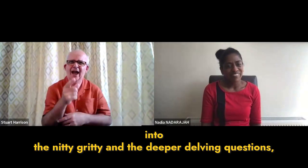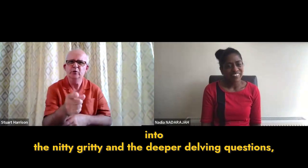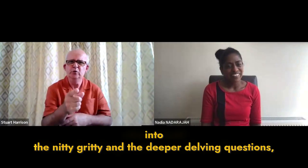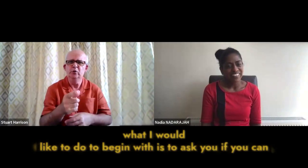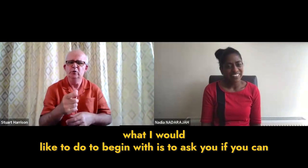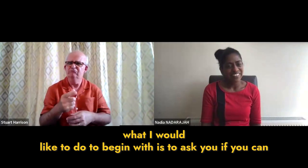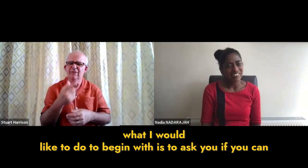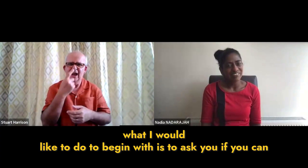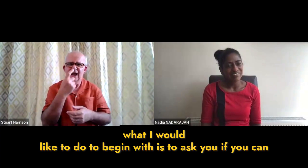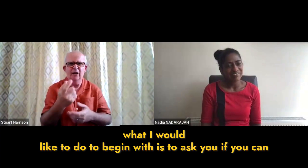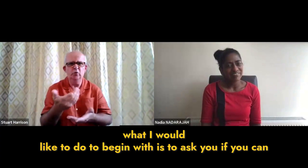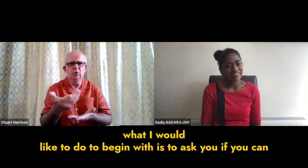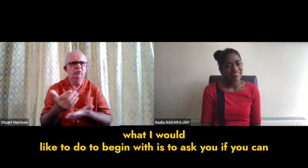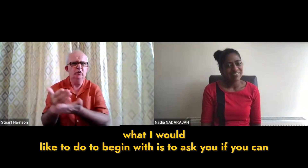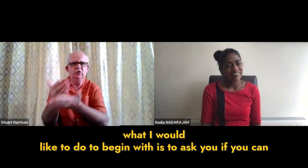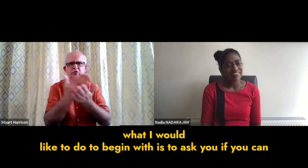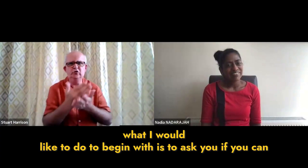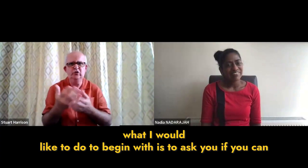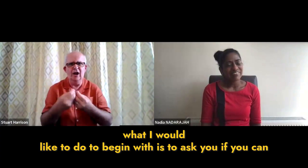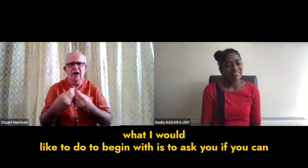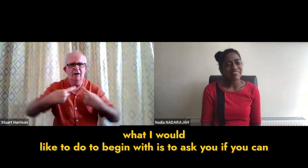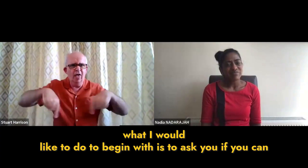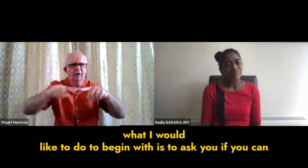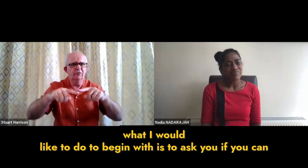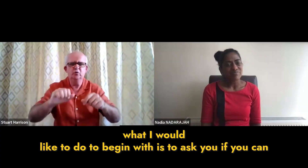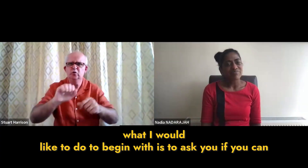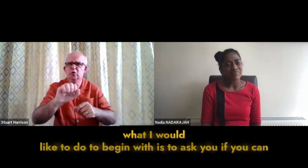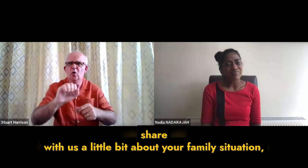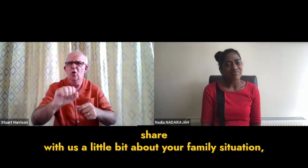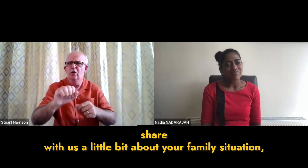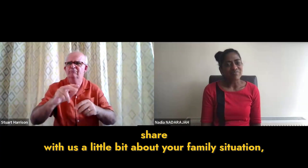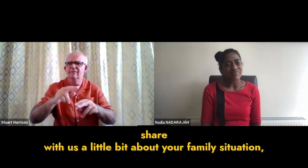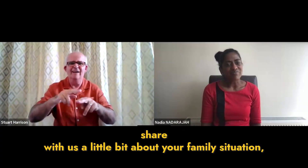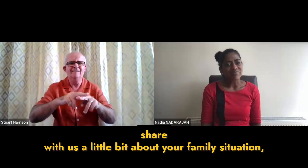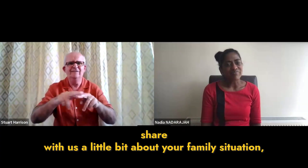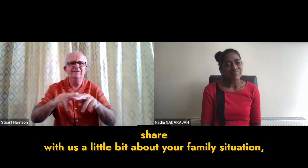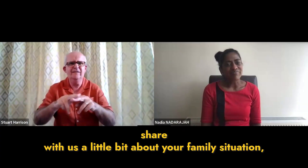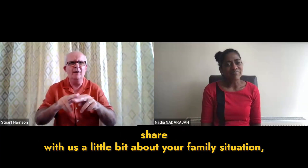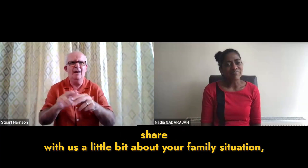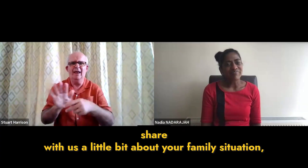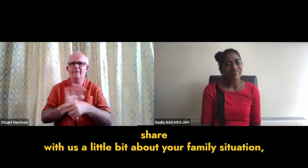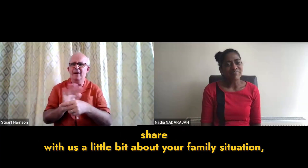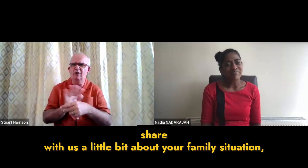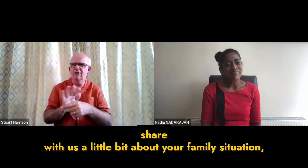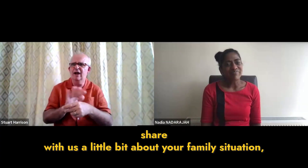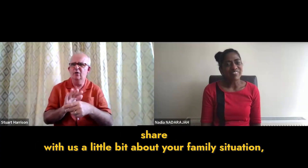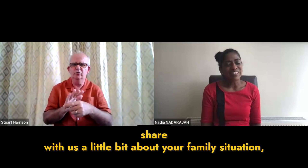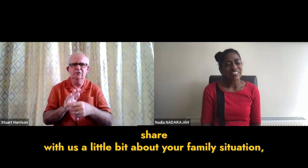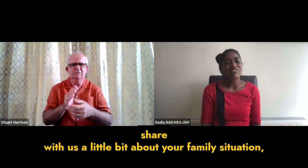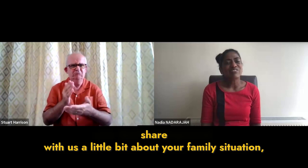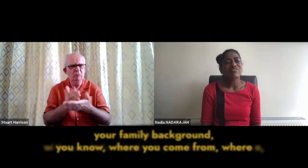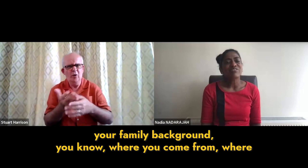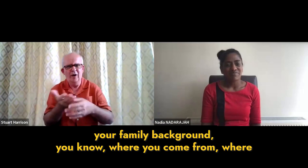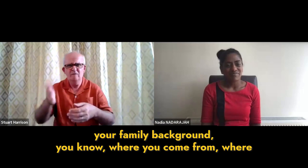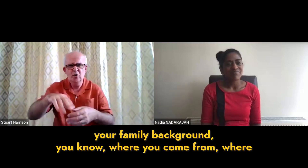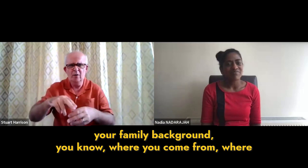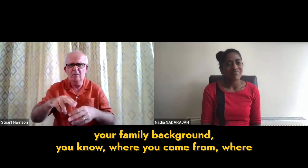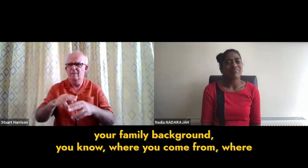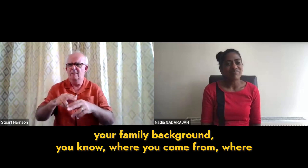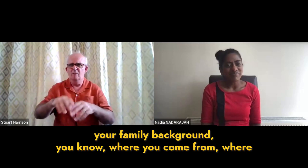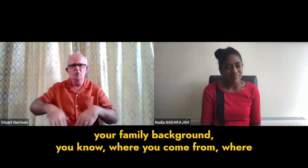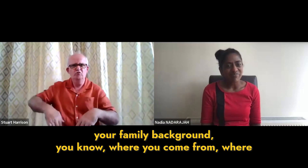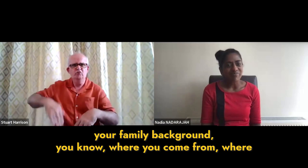delving questions, what I would like to do to begin with is to ask you if you can share with us a little bit about your family situation, your